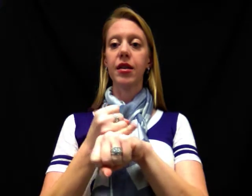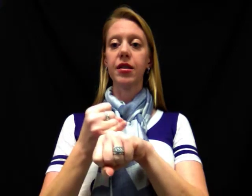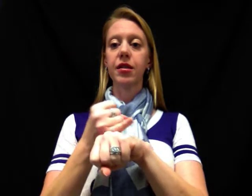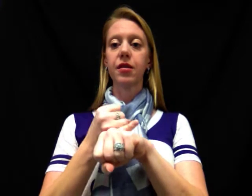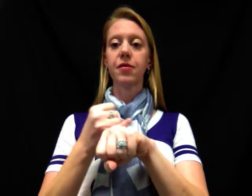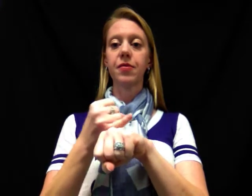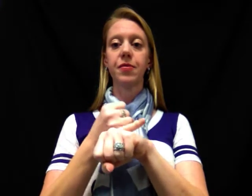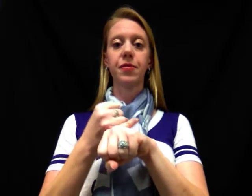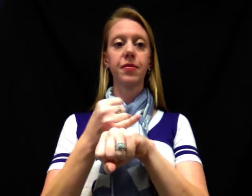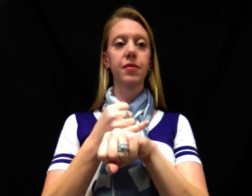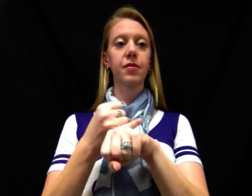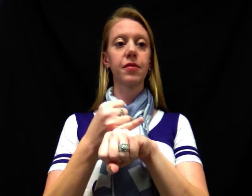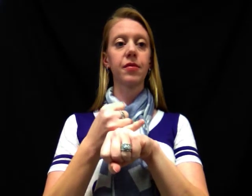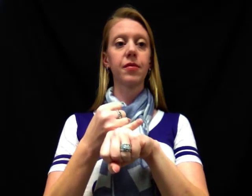island,